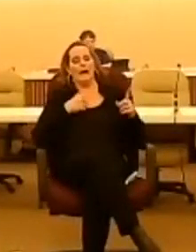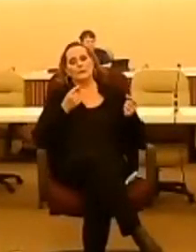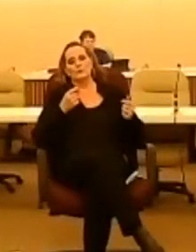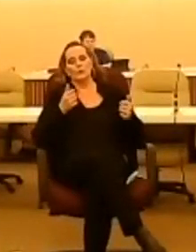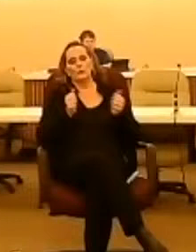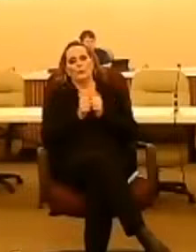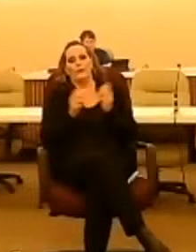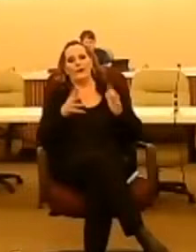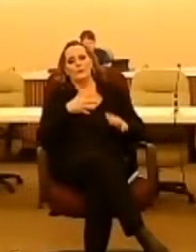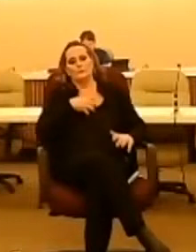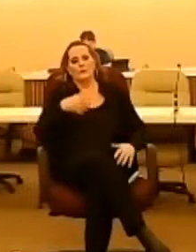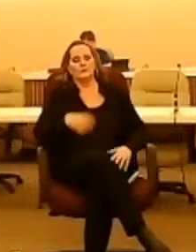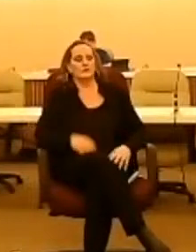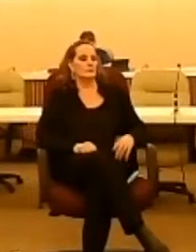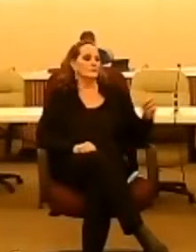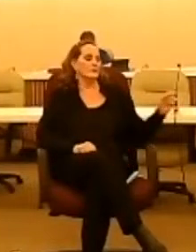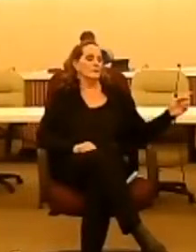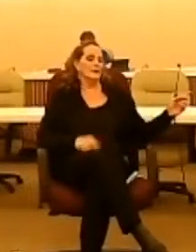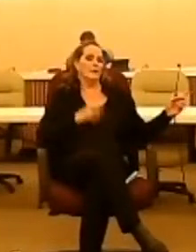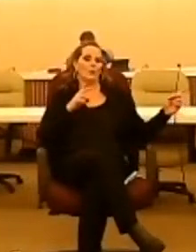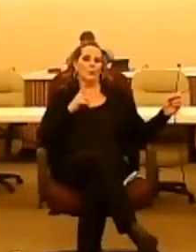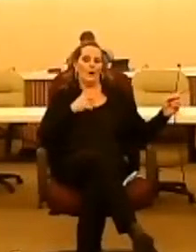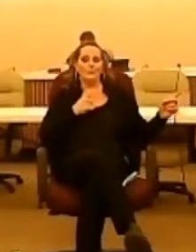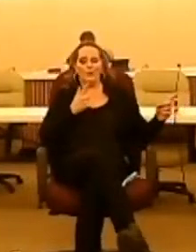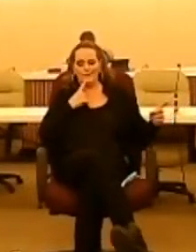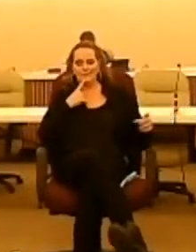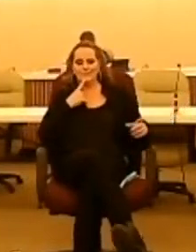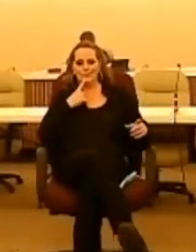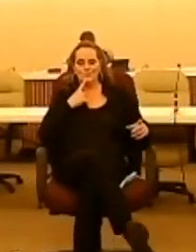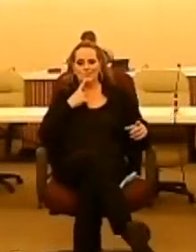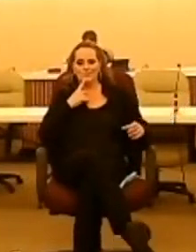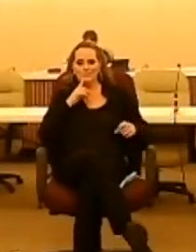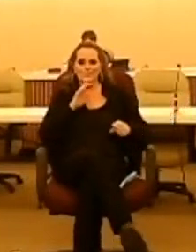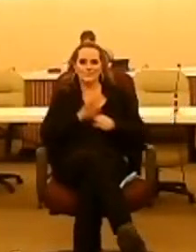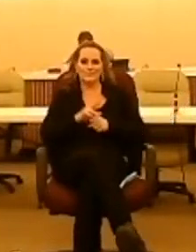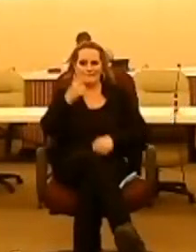Okay. Rob seconded them if you need a second.